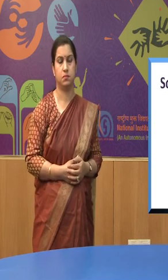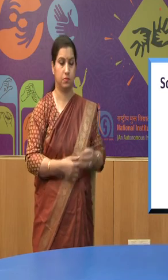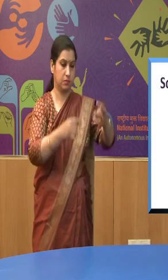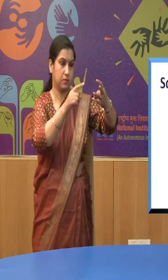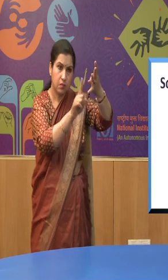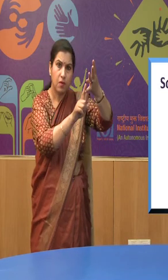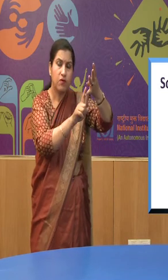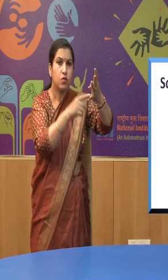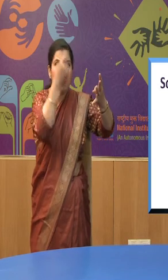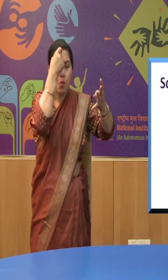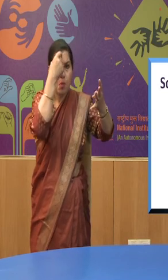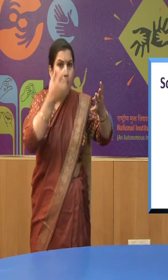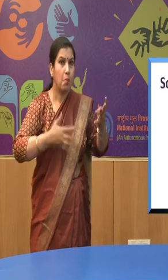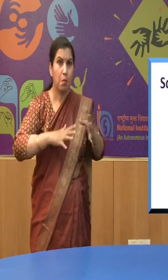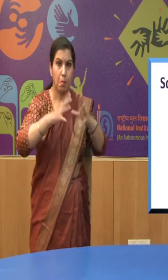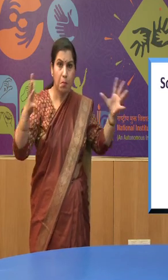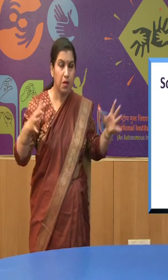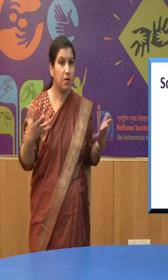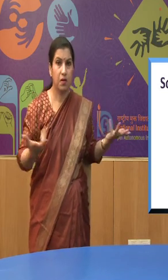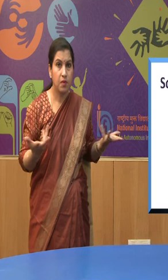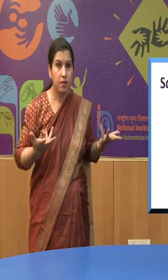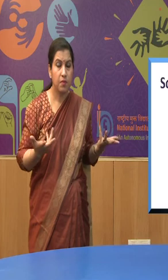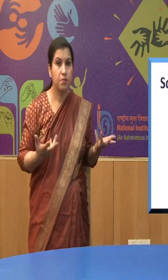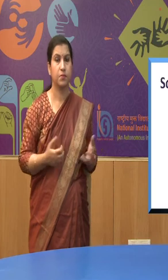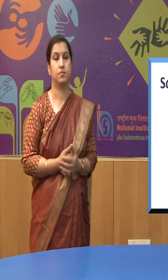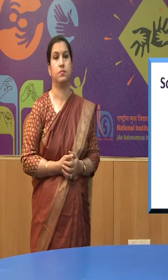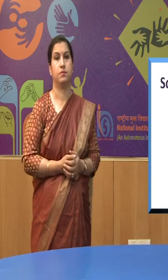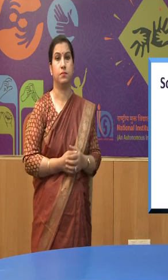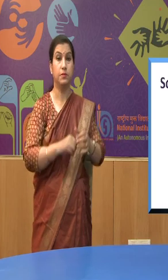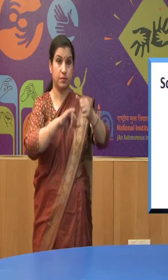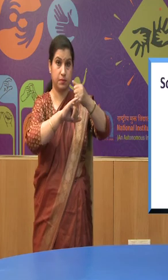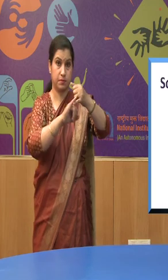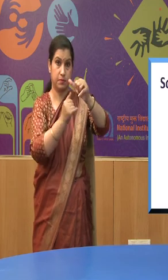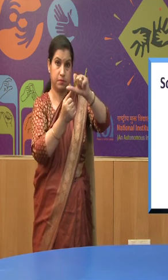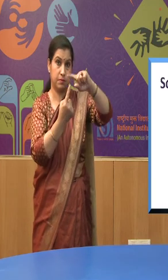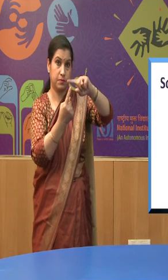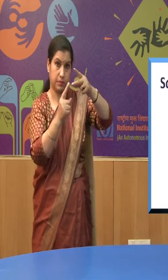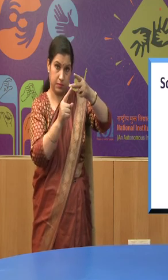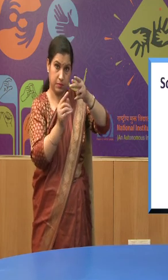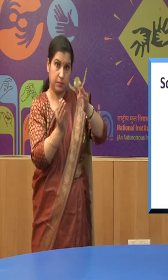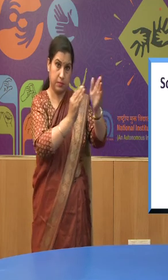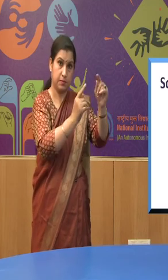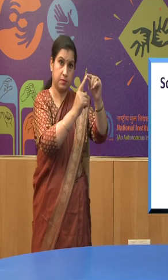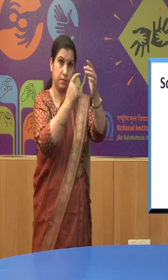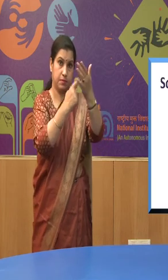The fourth social evil was sati pratha.